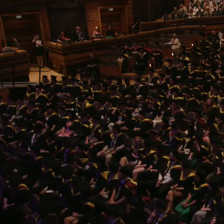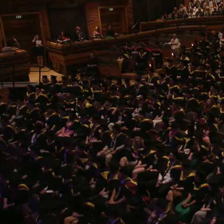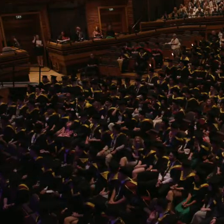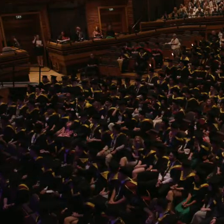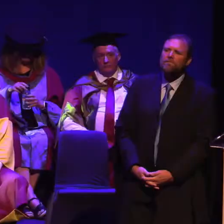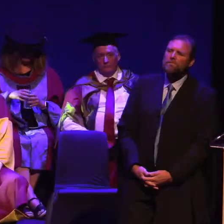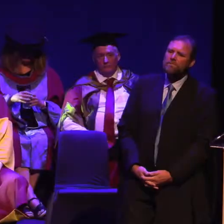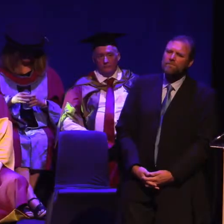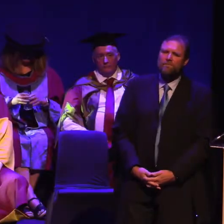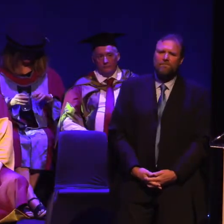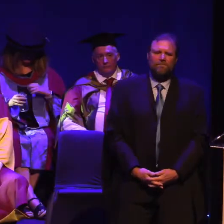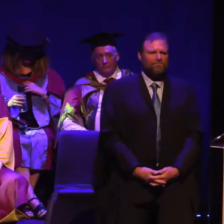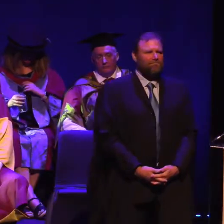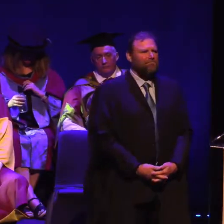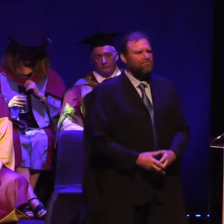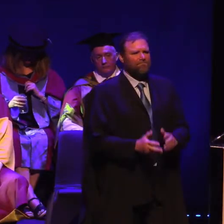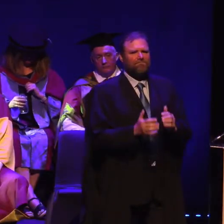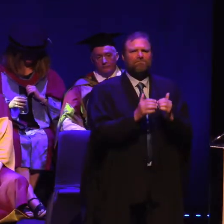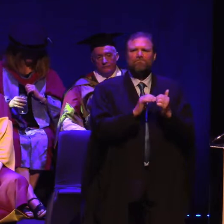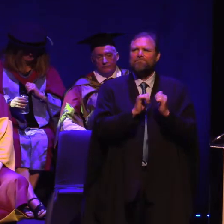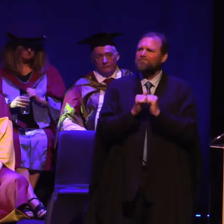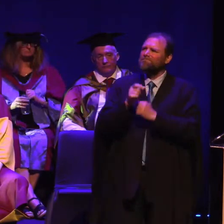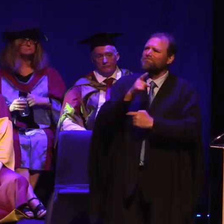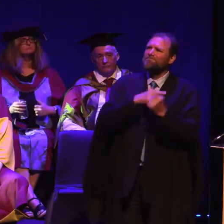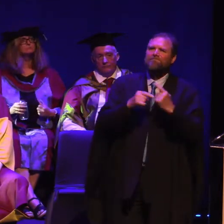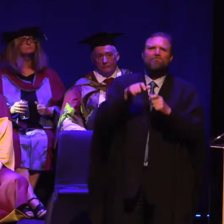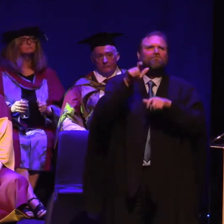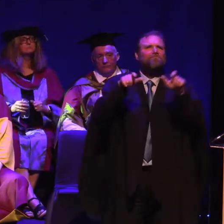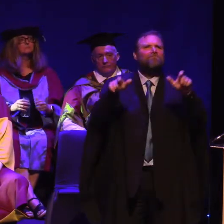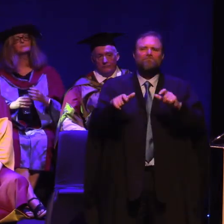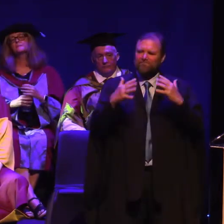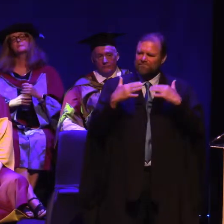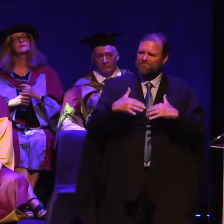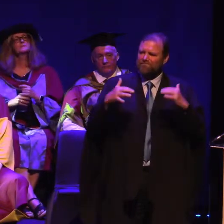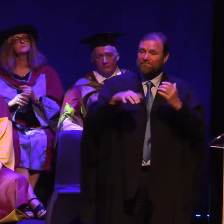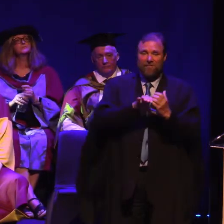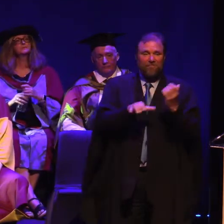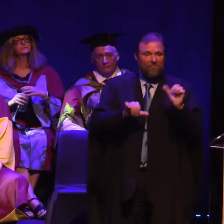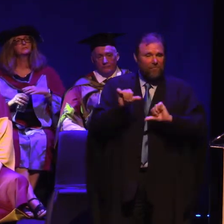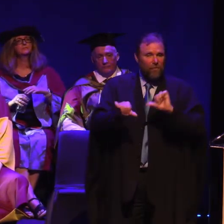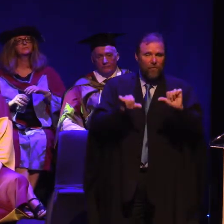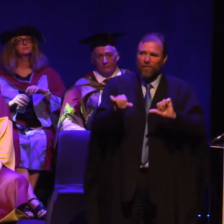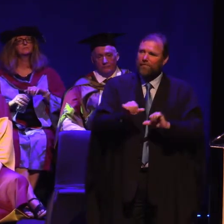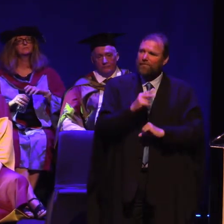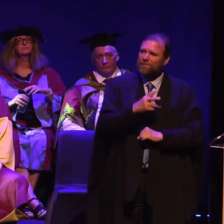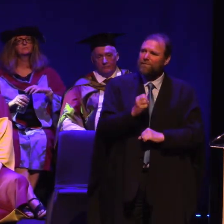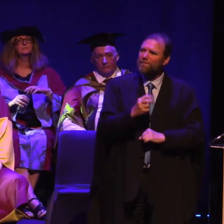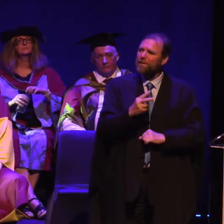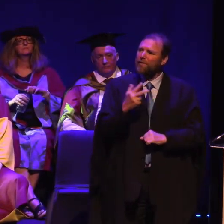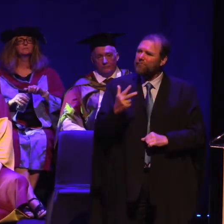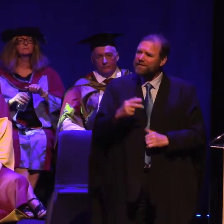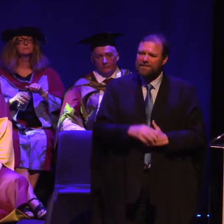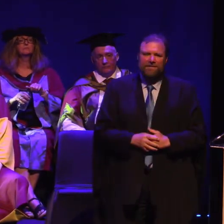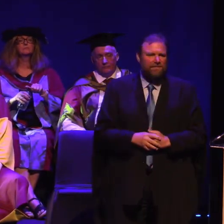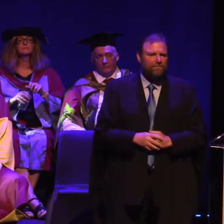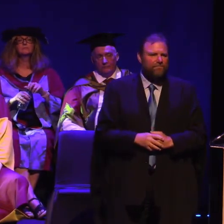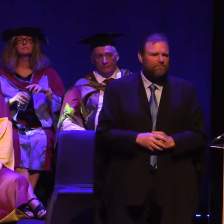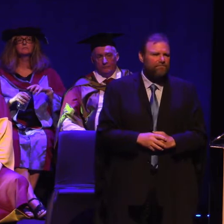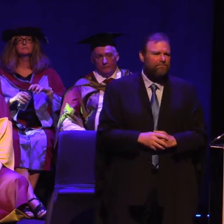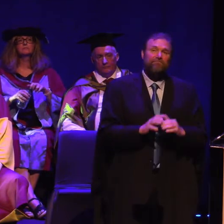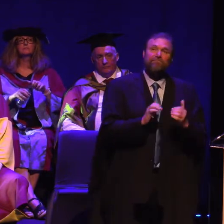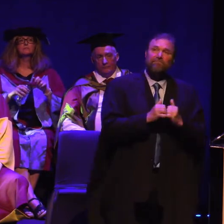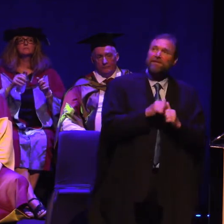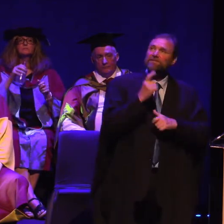Ffrindiau a gwesteion, a chi, graddedigion 2023. Friends and guests, and